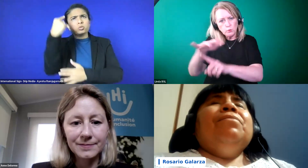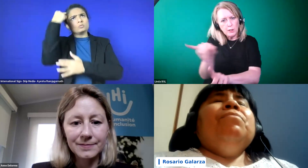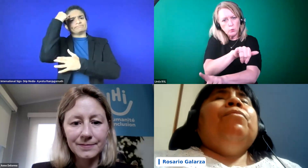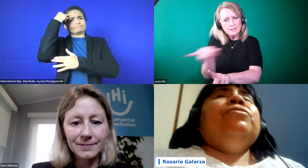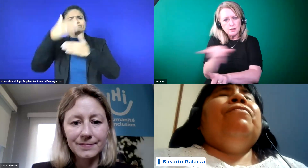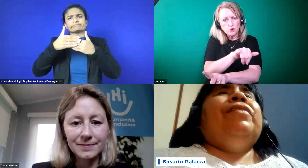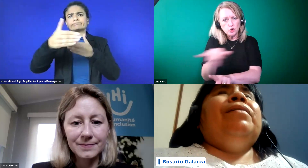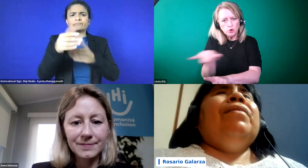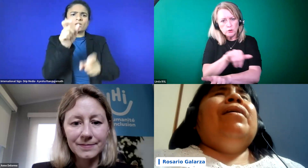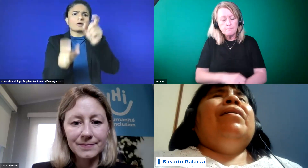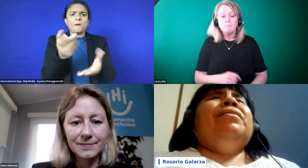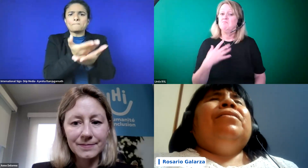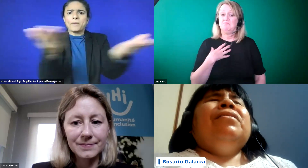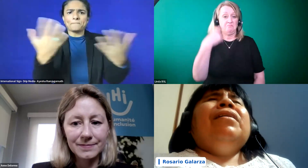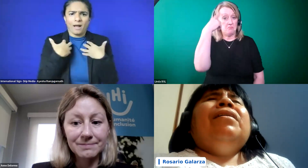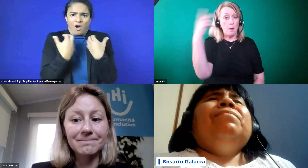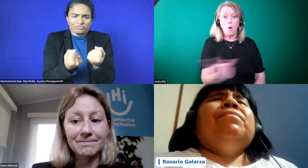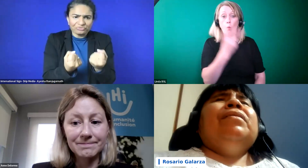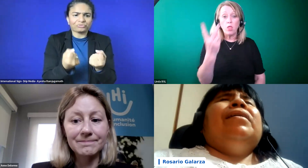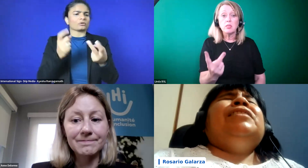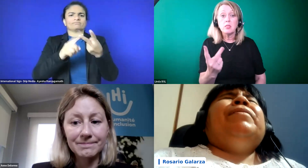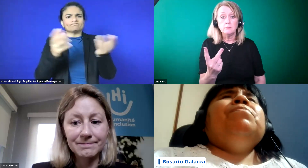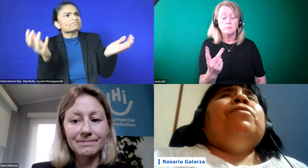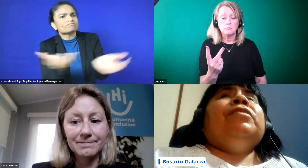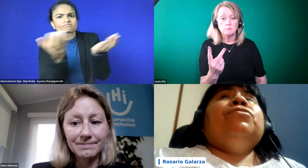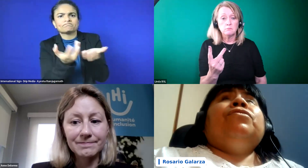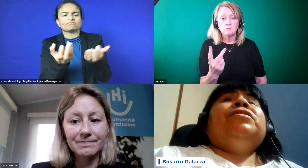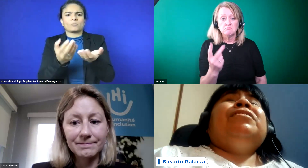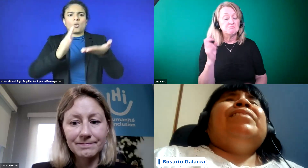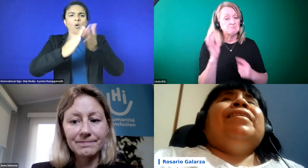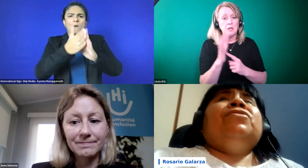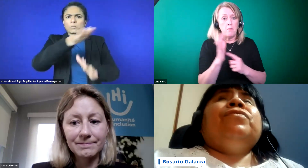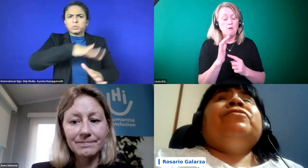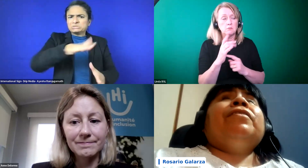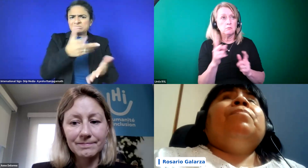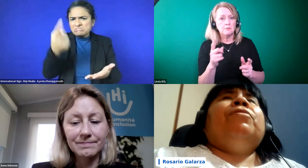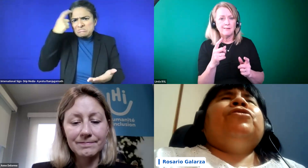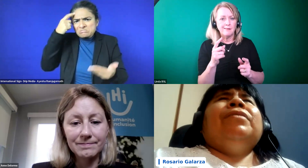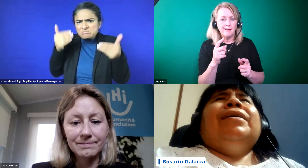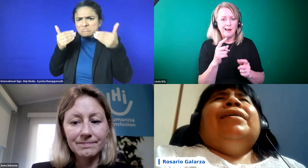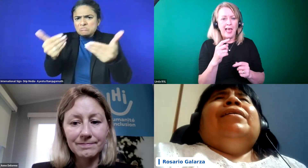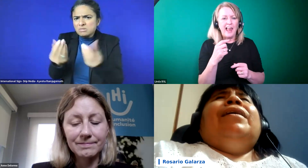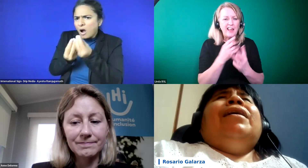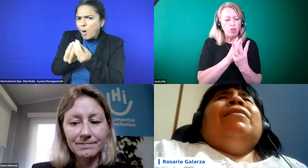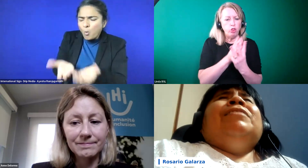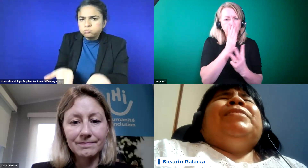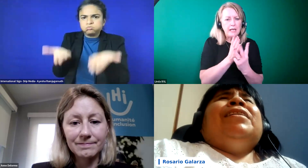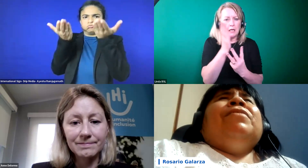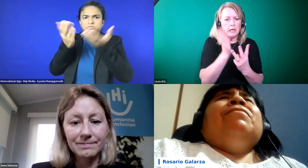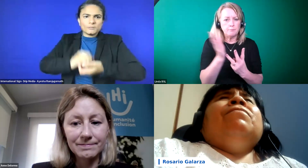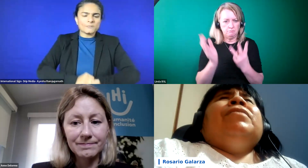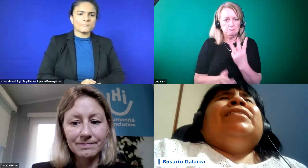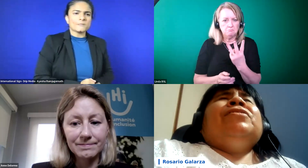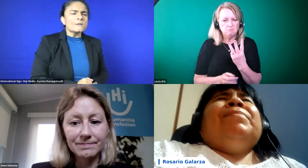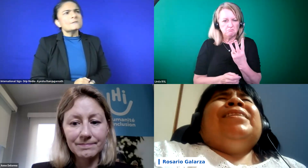I think both of them. I think it's very important to consider like a twin-track approach.